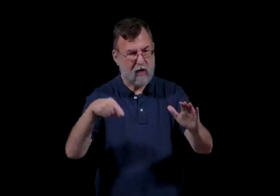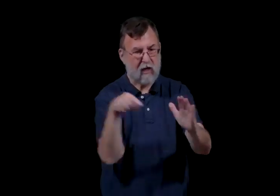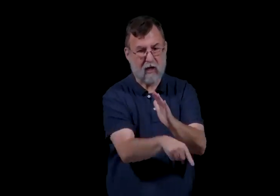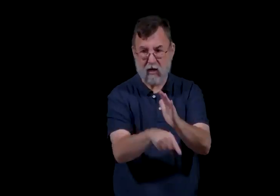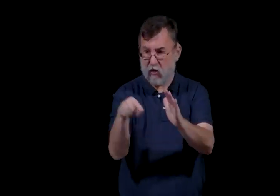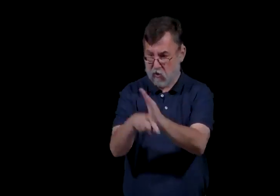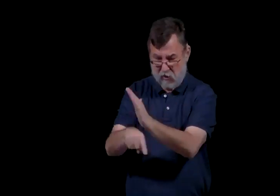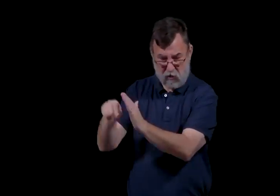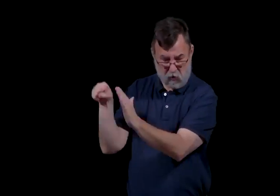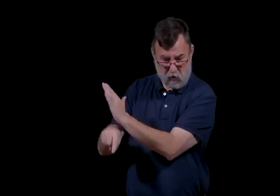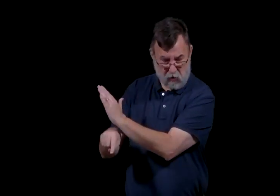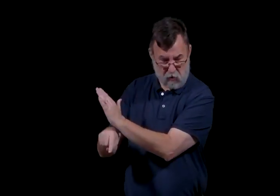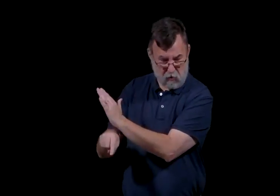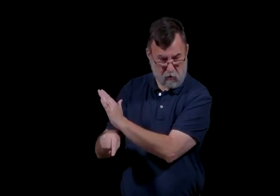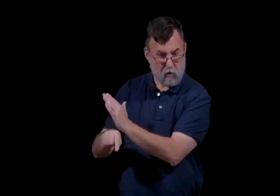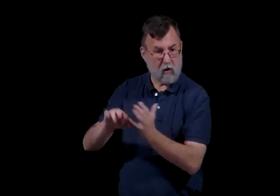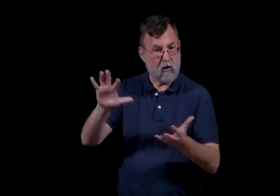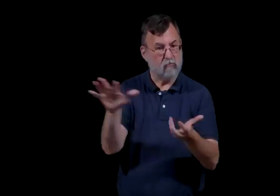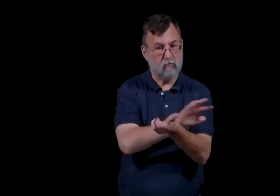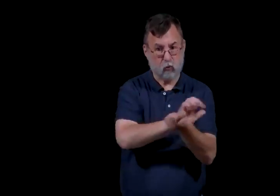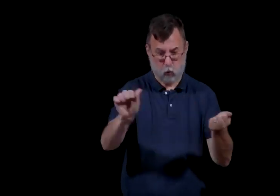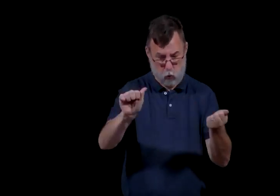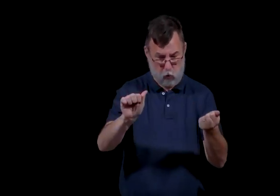comes to steal, kill, and destroy.